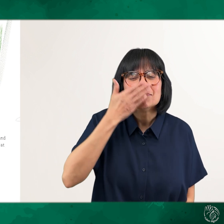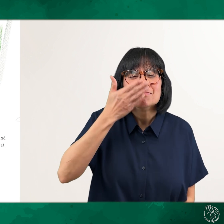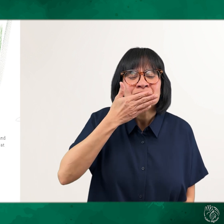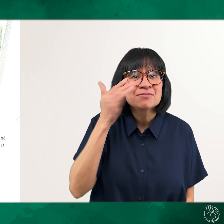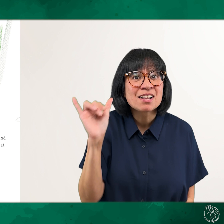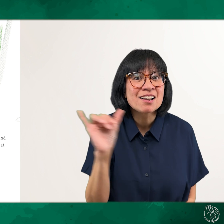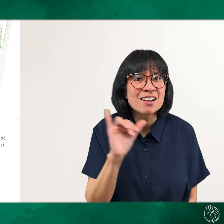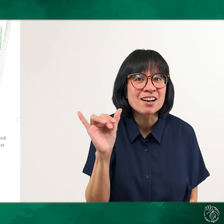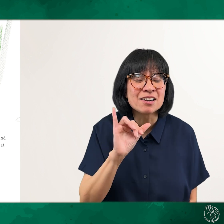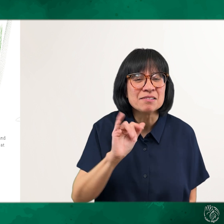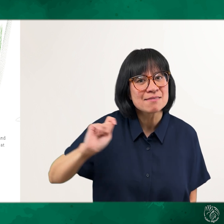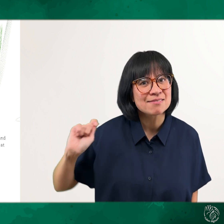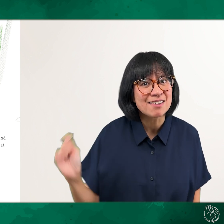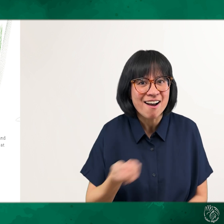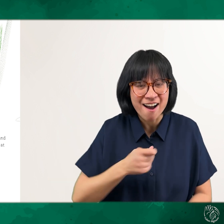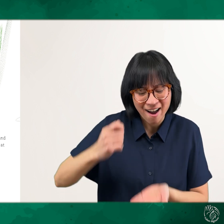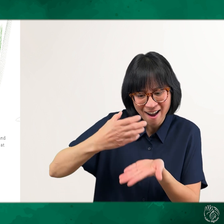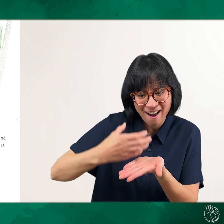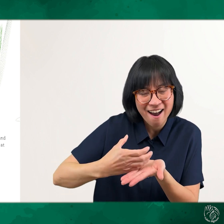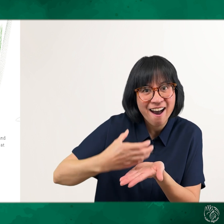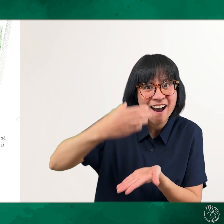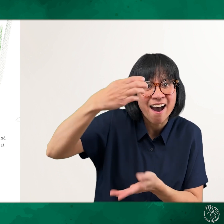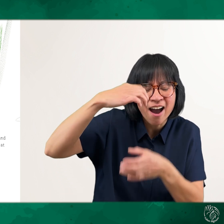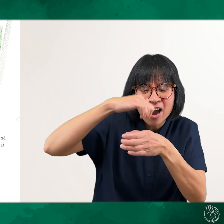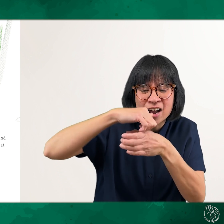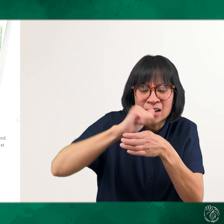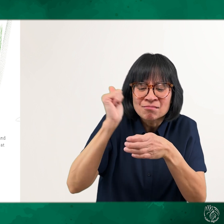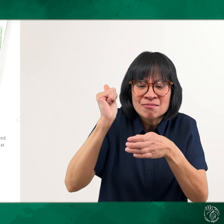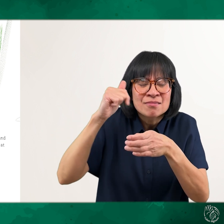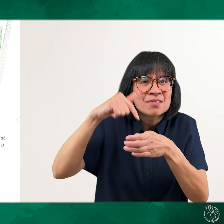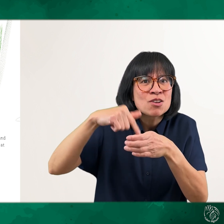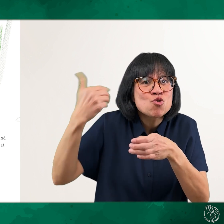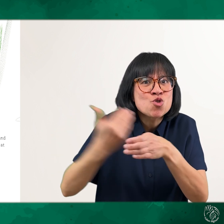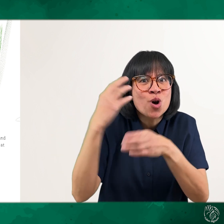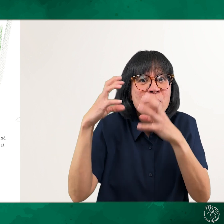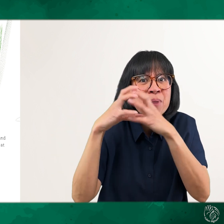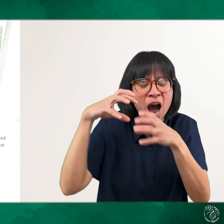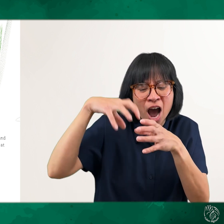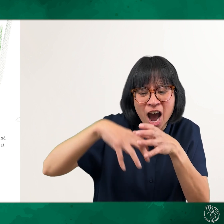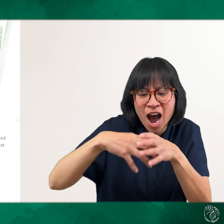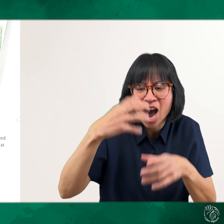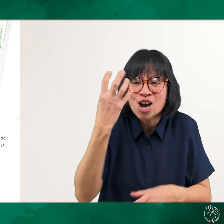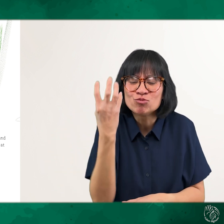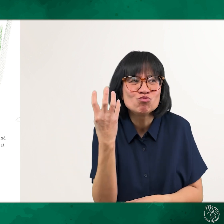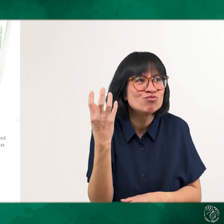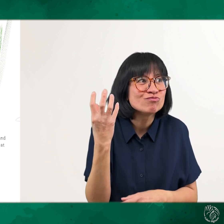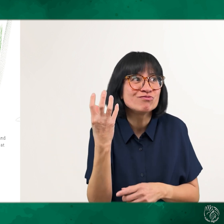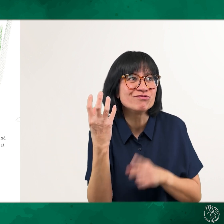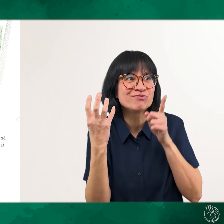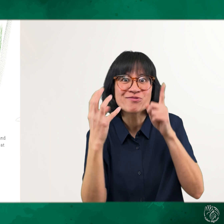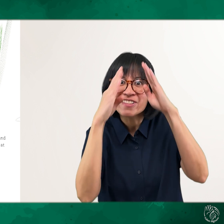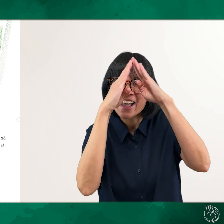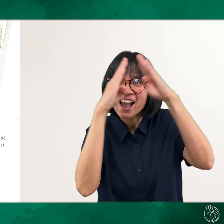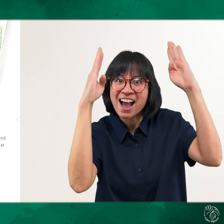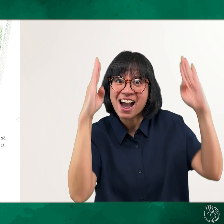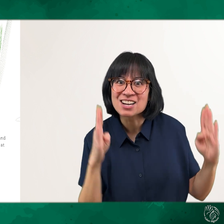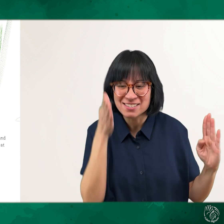Summer smells like a freshly opened can of tennis balls to bounce against the side of